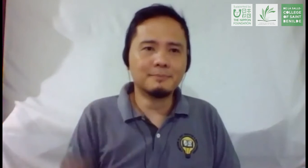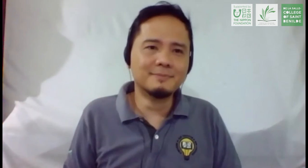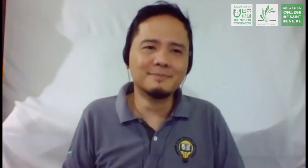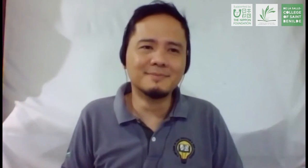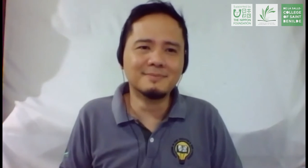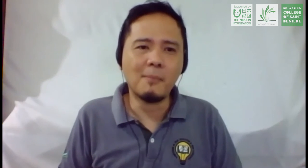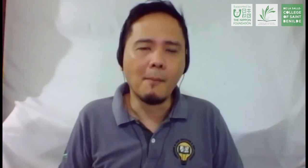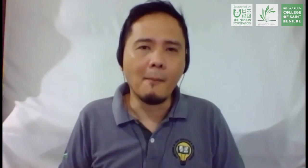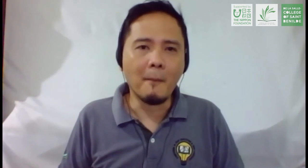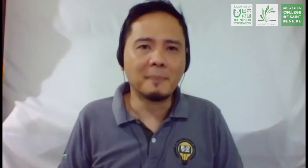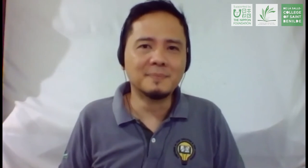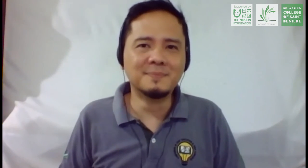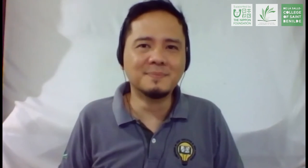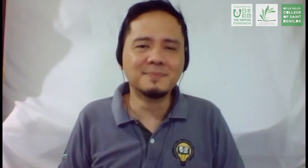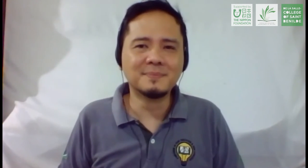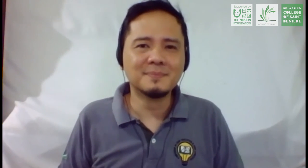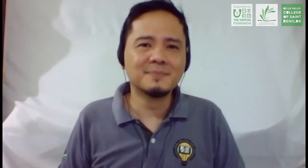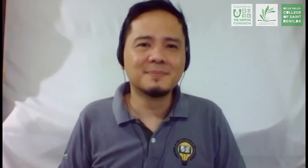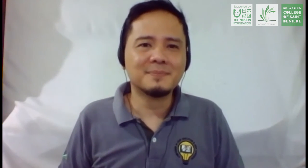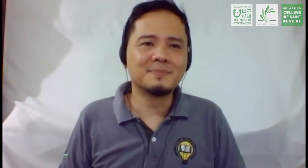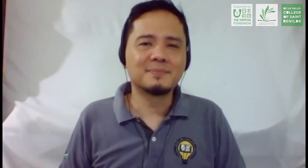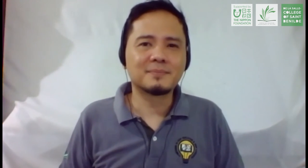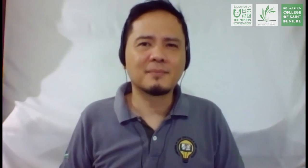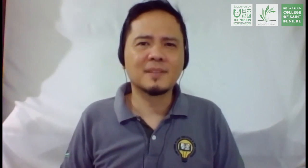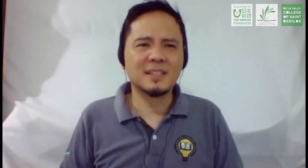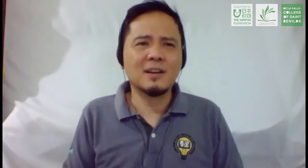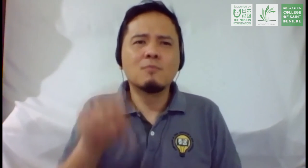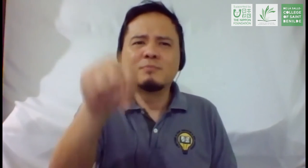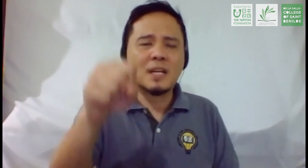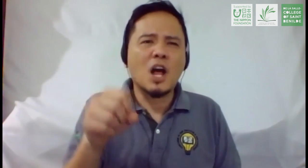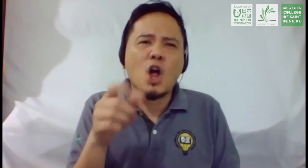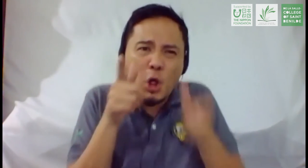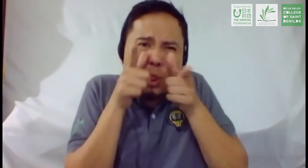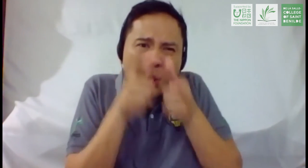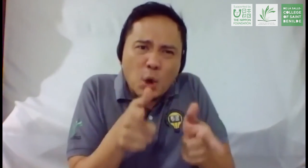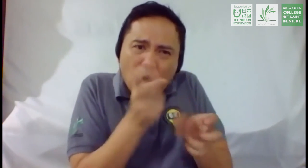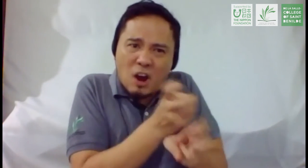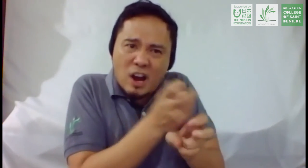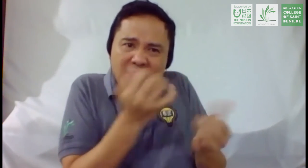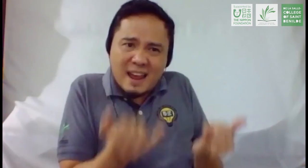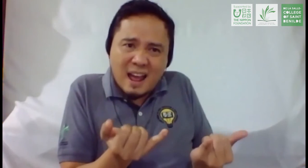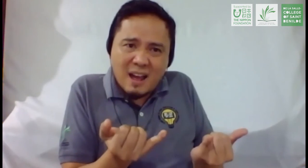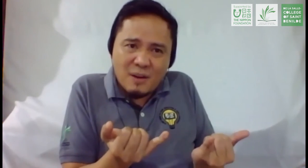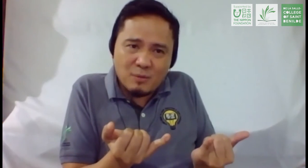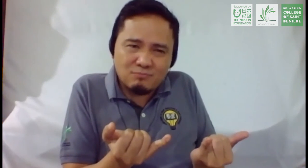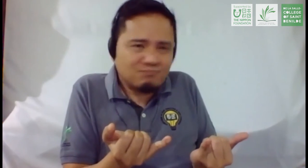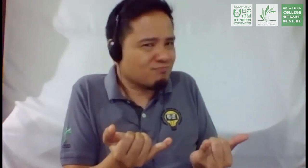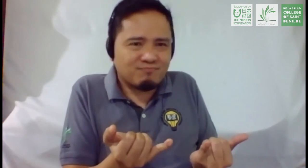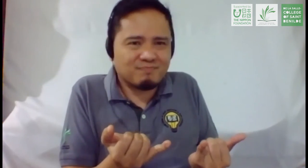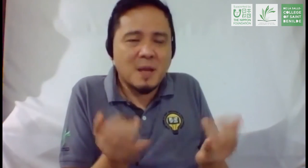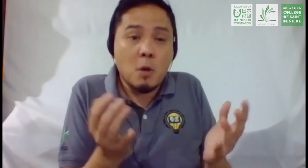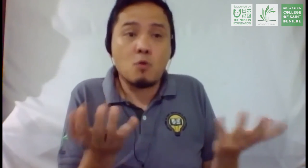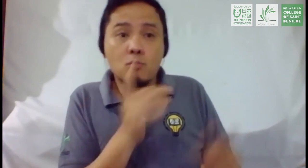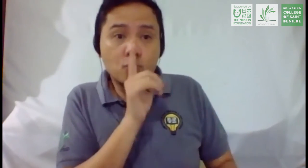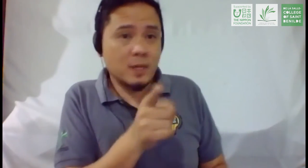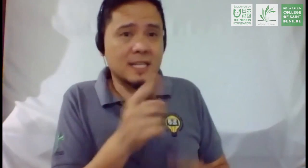Okay. All right. It seems difficult now, but in fact, all you're doing is saying,